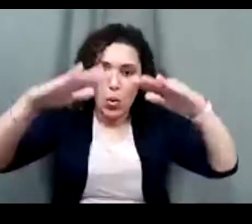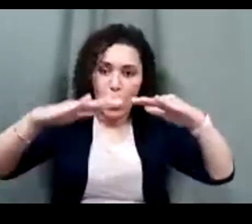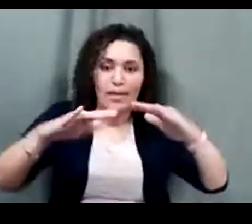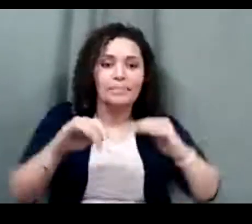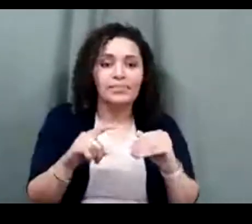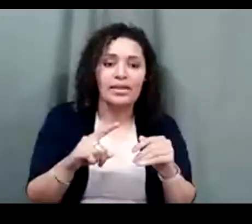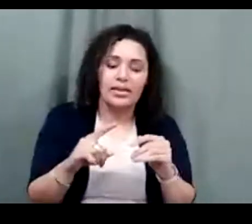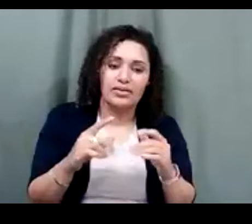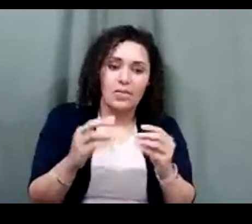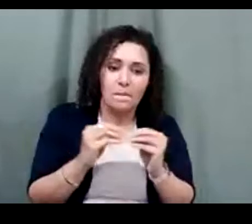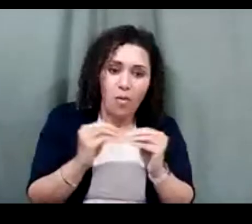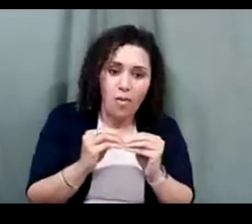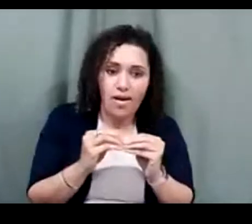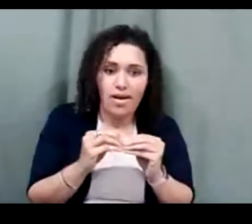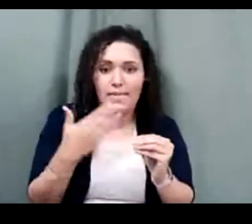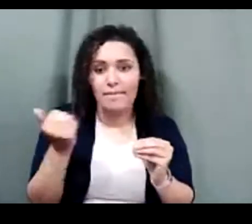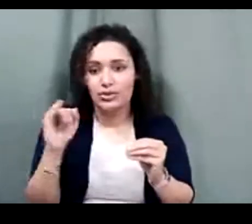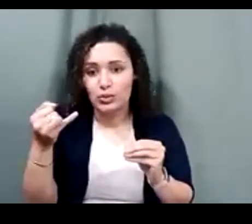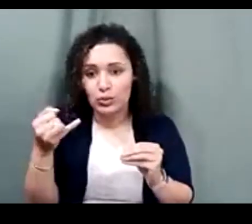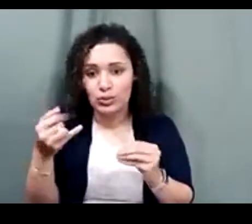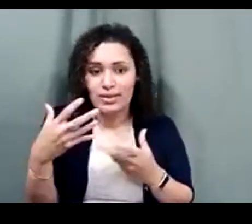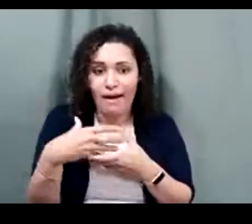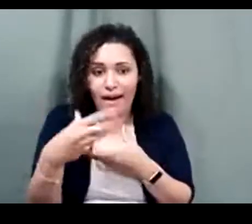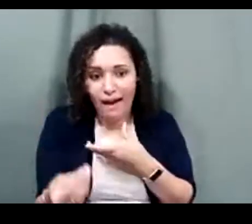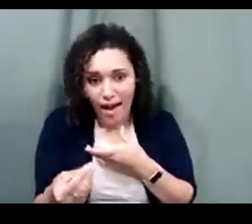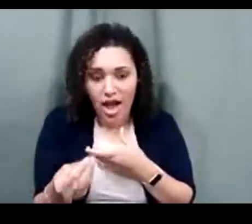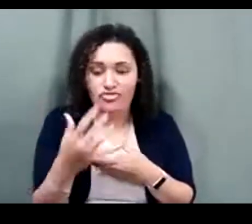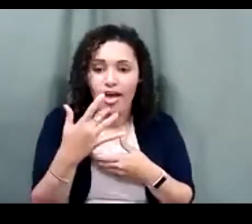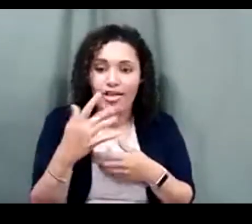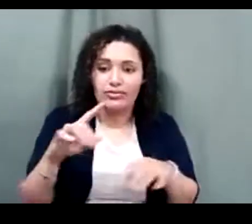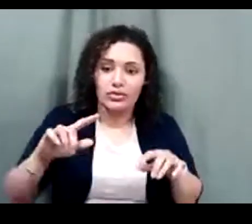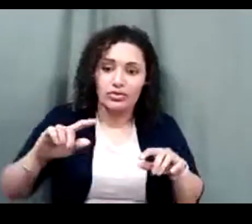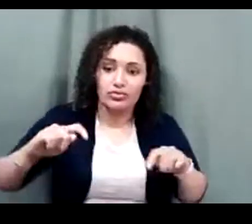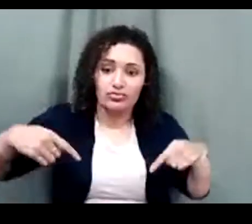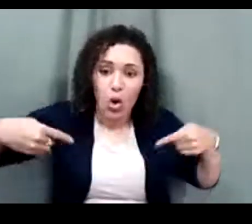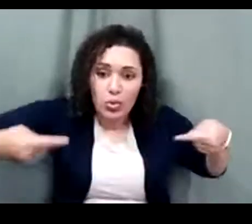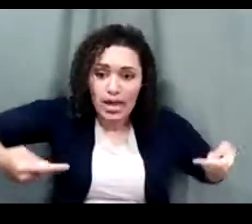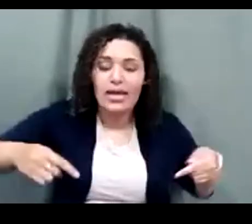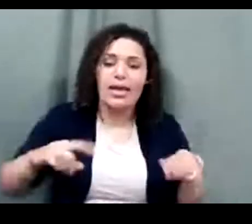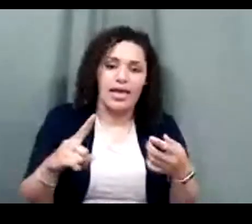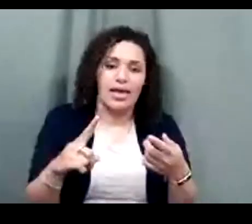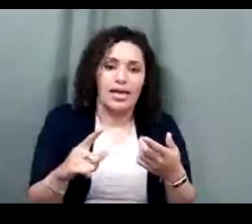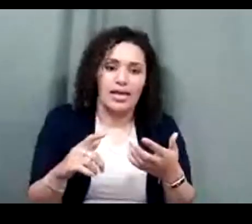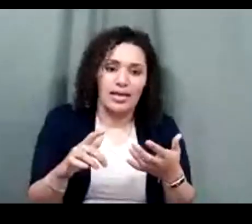get more of the best juice out without having to rotate the press and break the whole